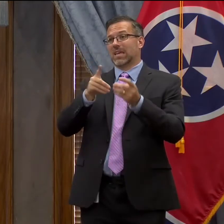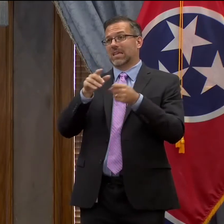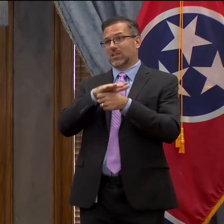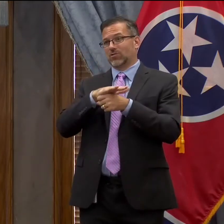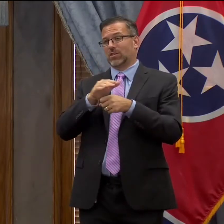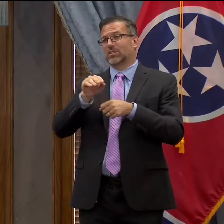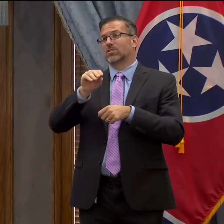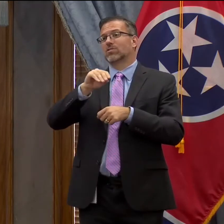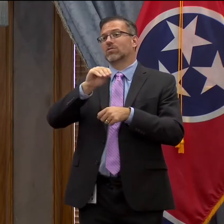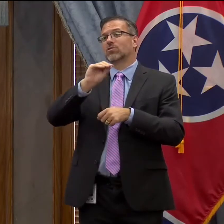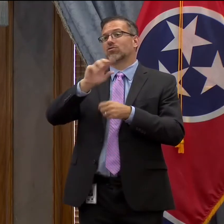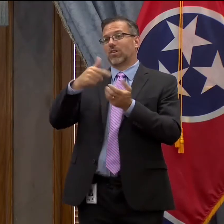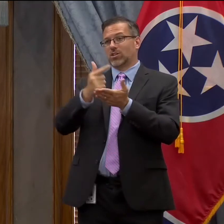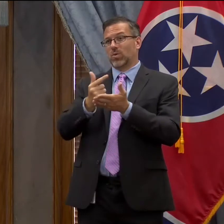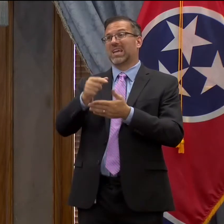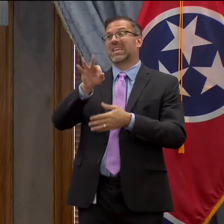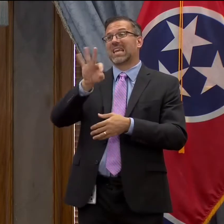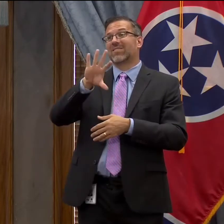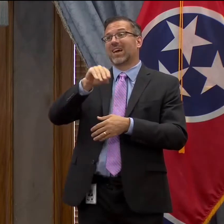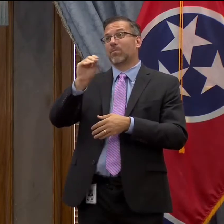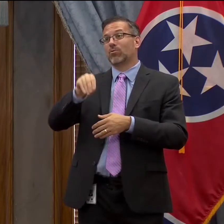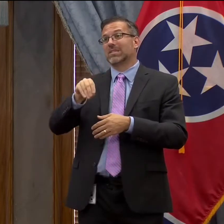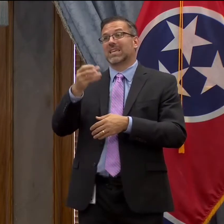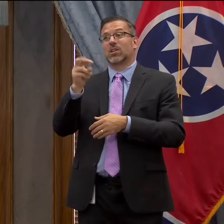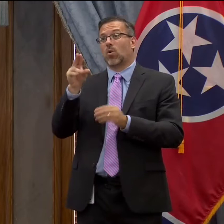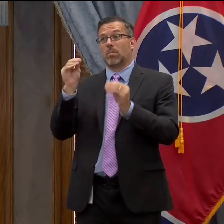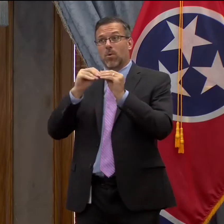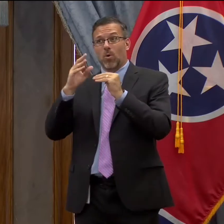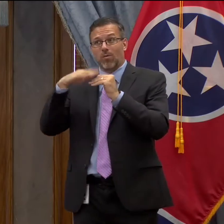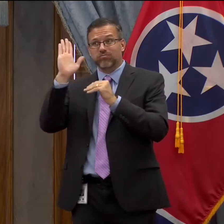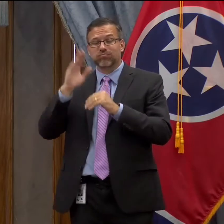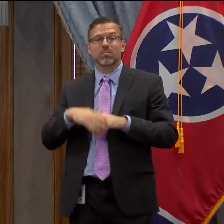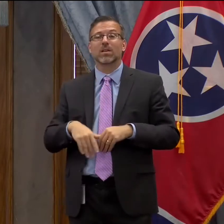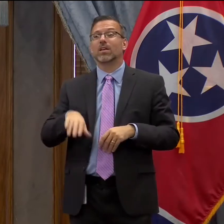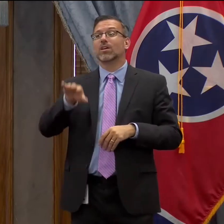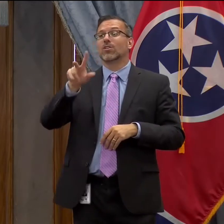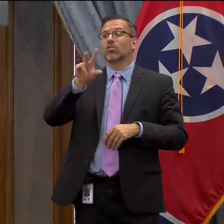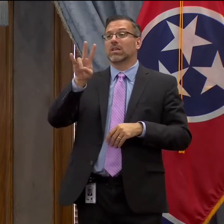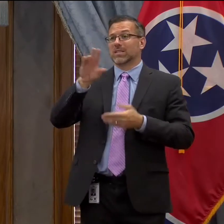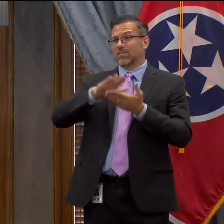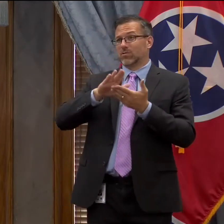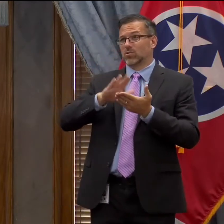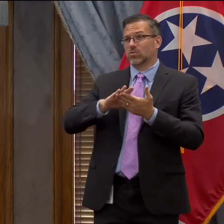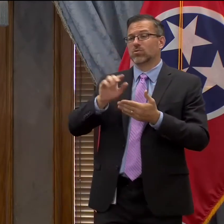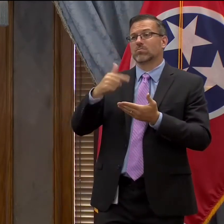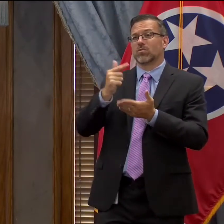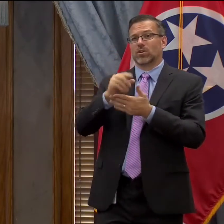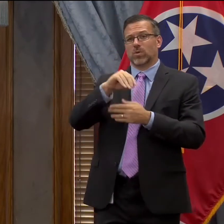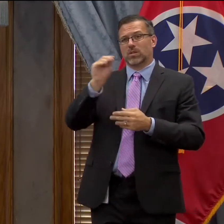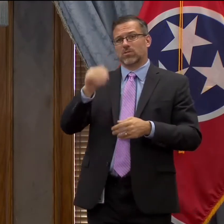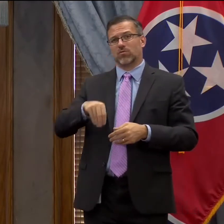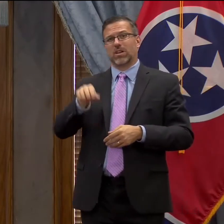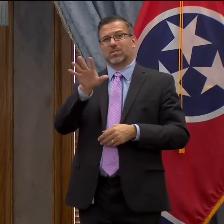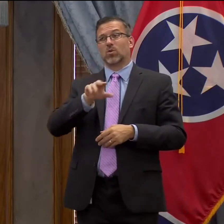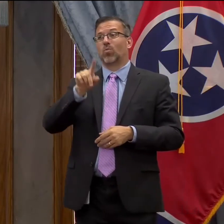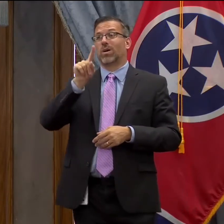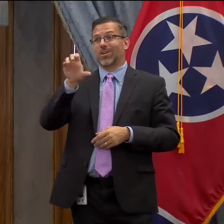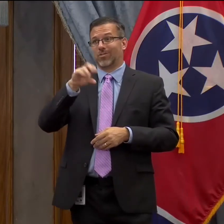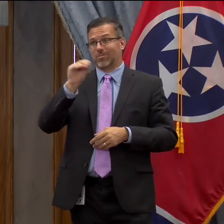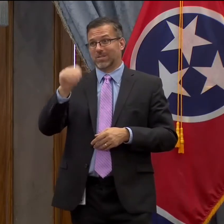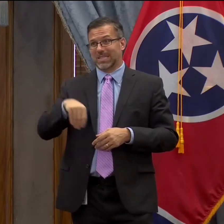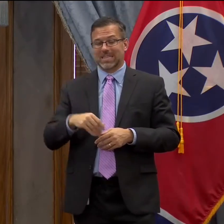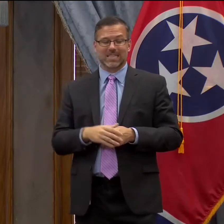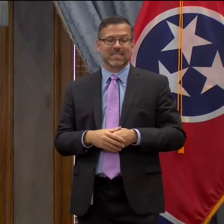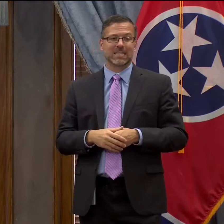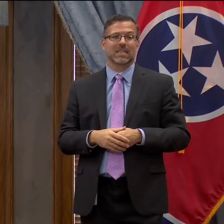graduated 95% or more of their cohorts. 37 schools had graduation rates of 100%. And